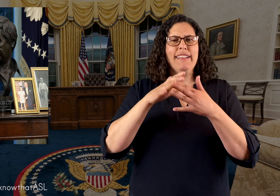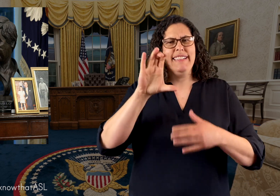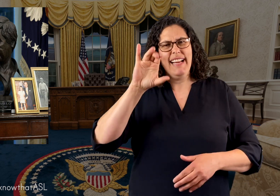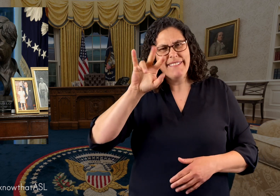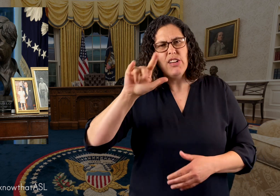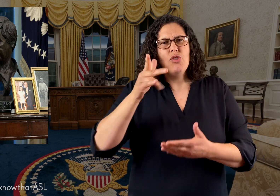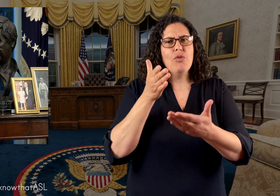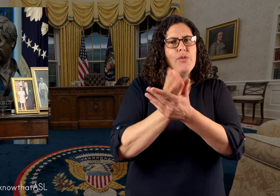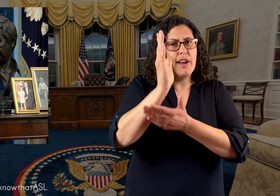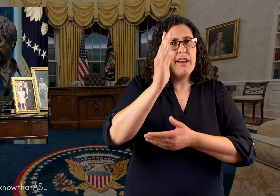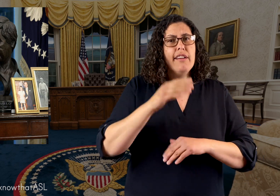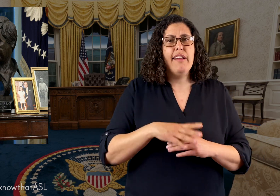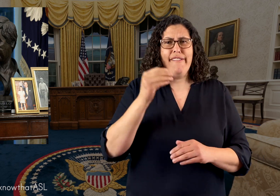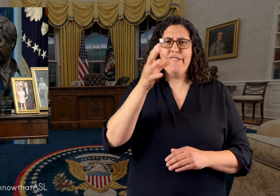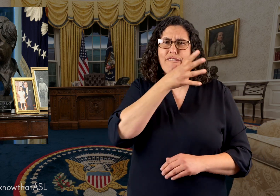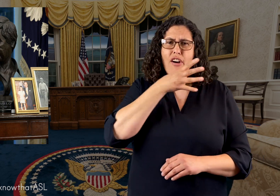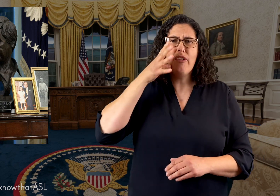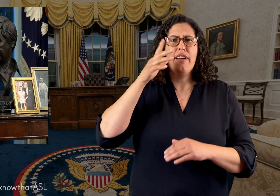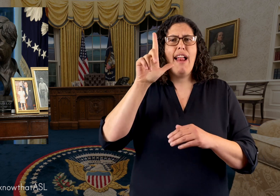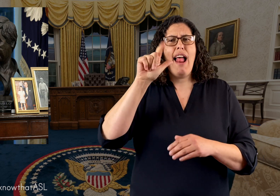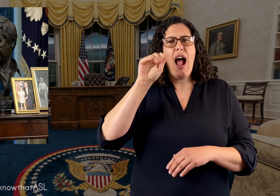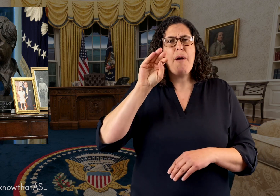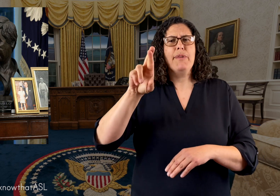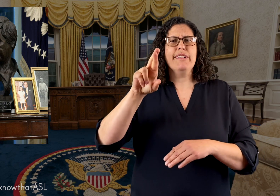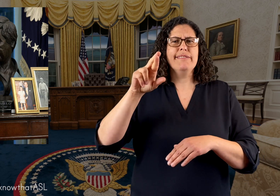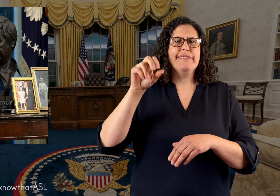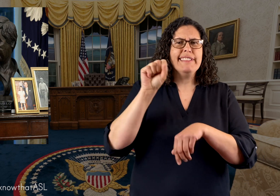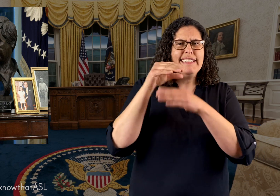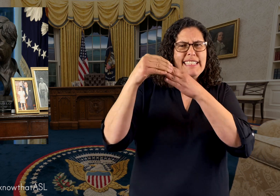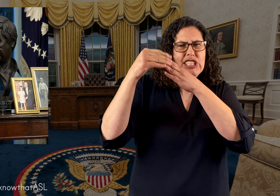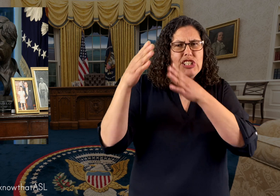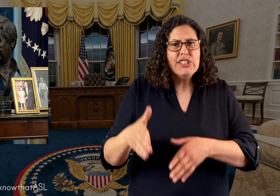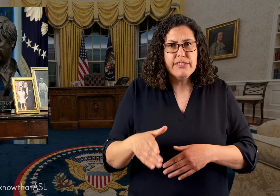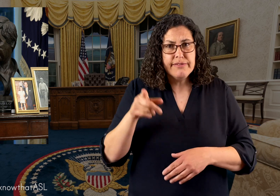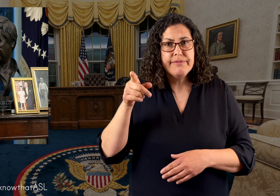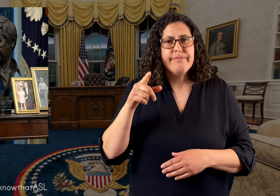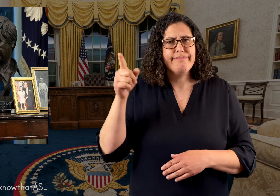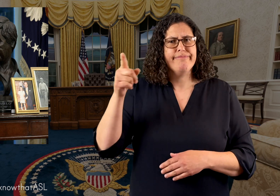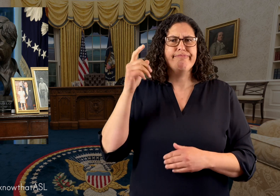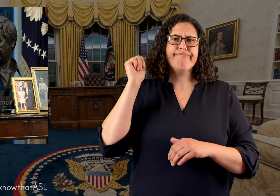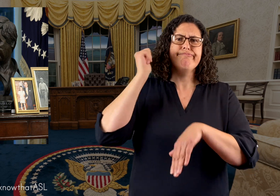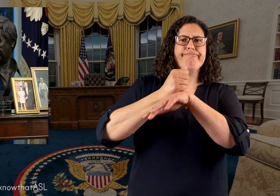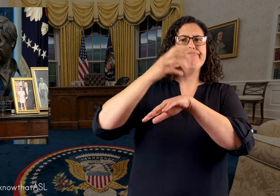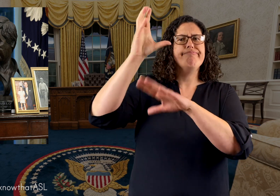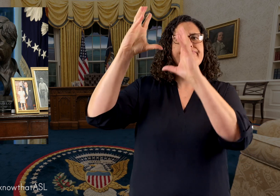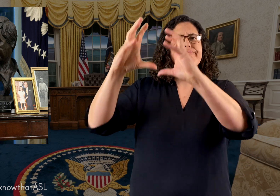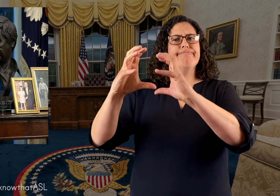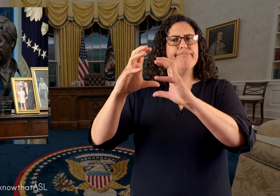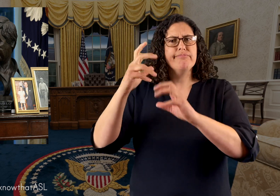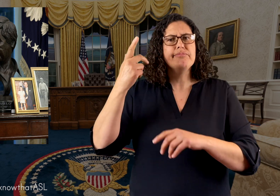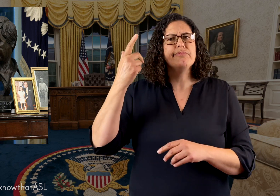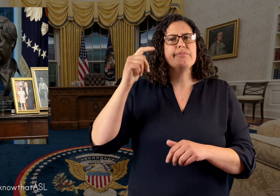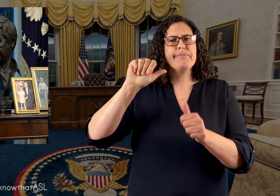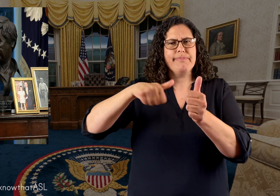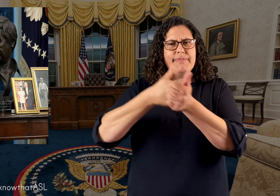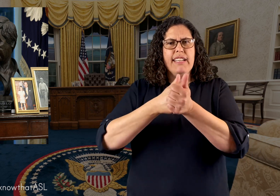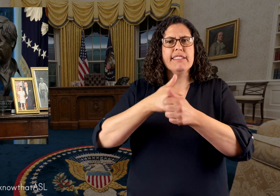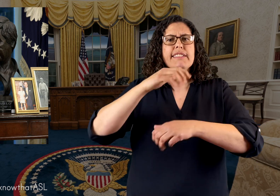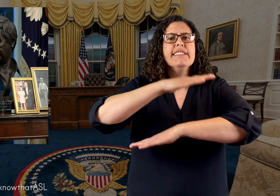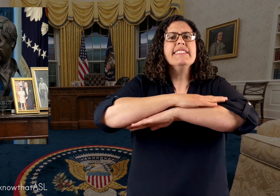former American civil rights leader and a farm labor union leader as well. So he has that set up in the